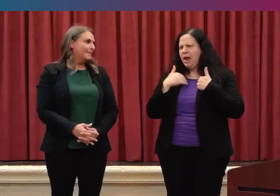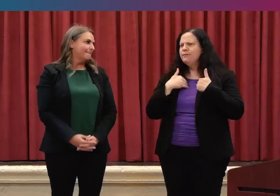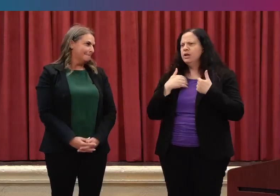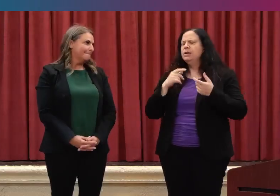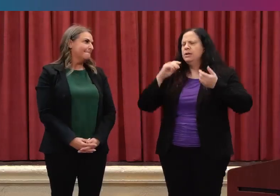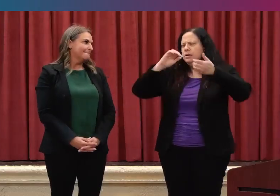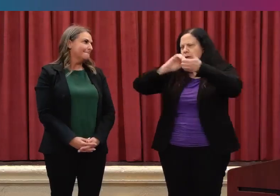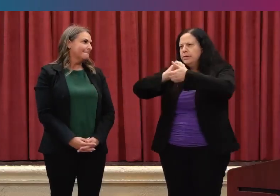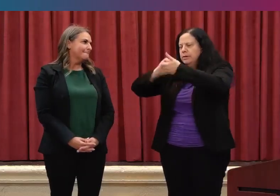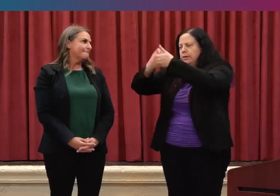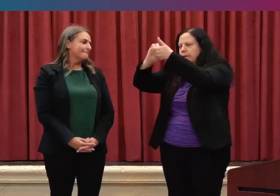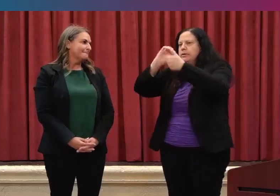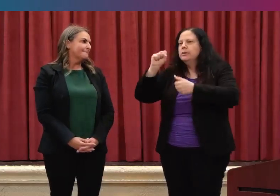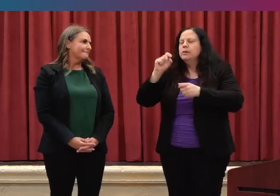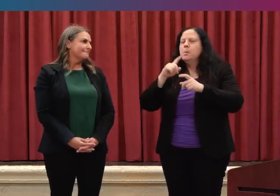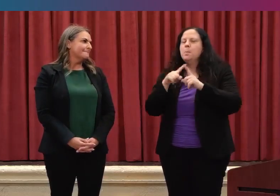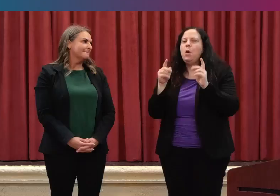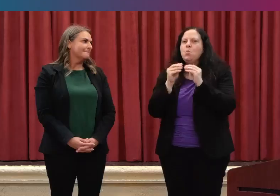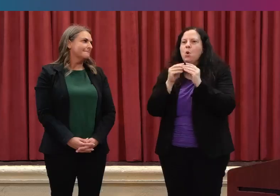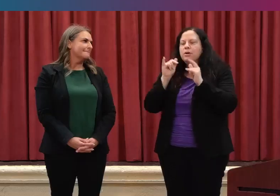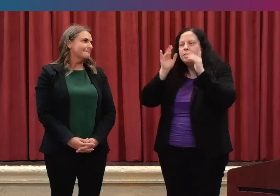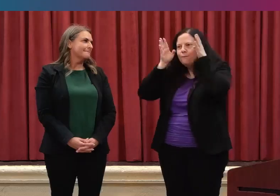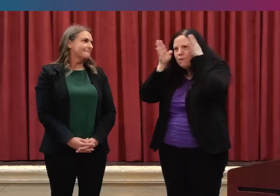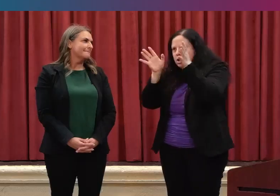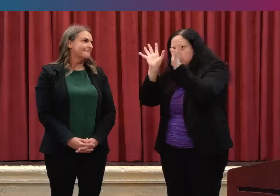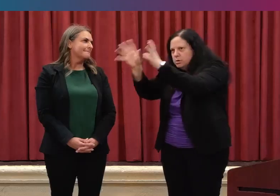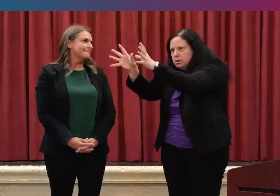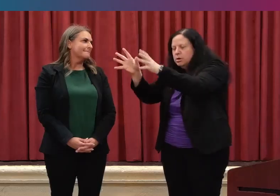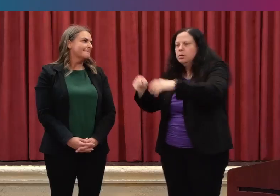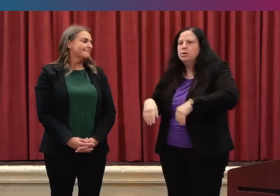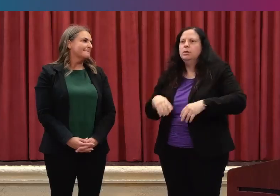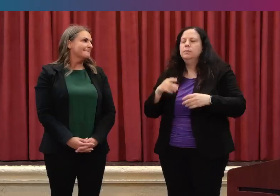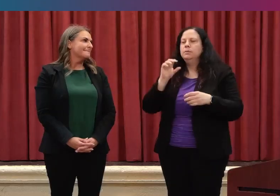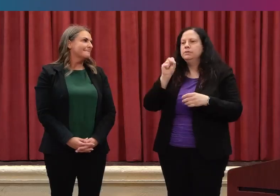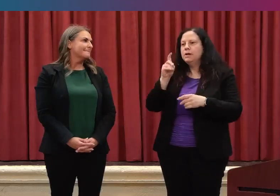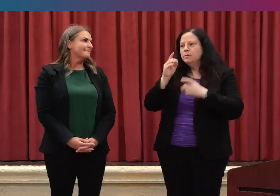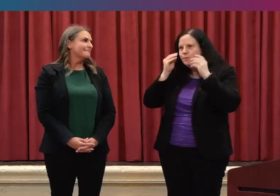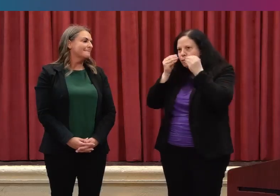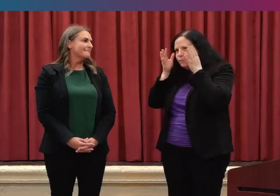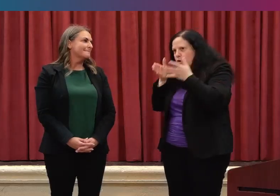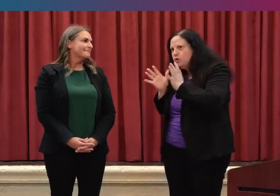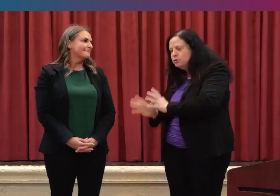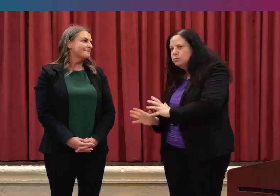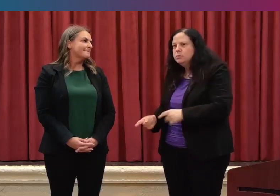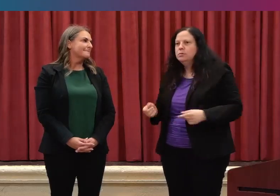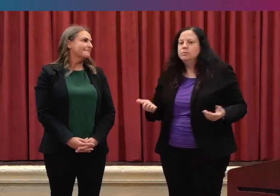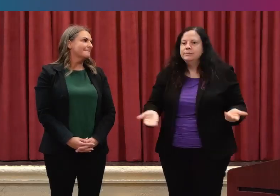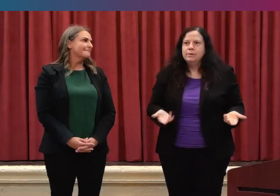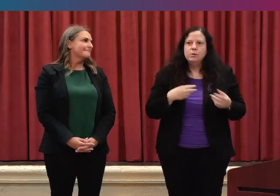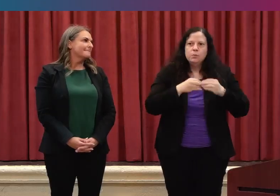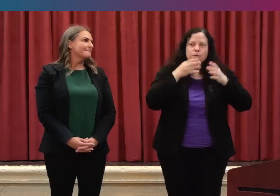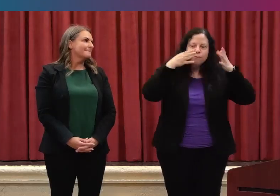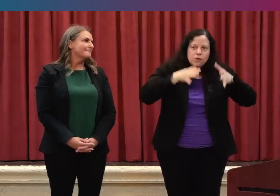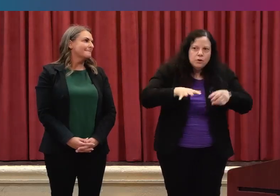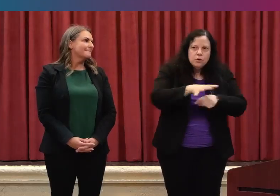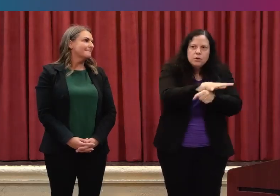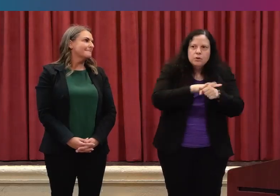Yeah, we do have partnerships in different areas, but more focused on, San Diego has its own agency that's focused